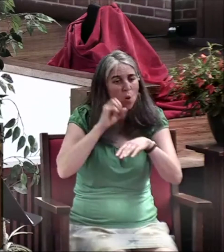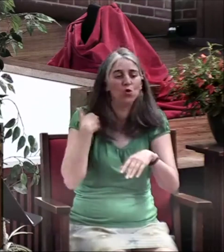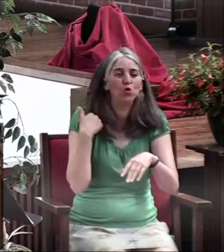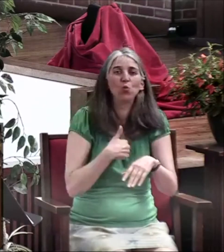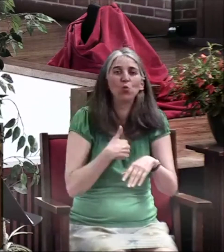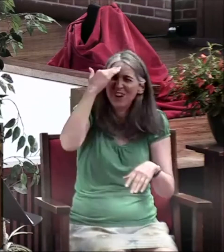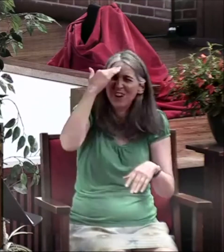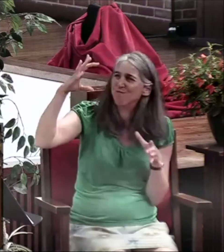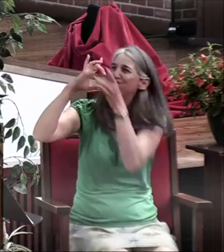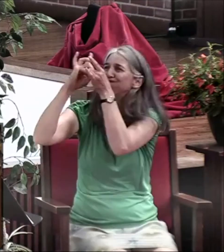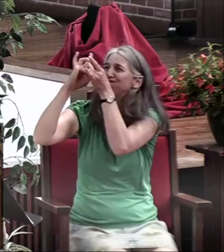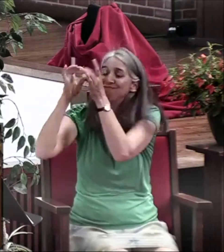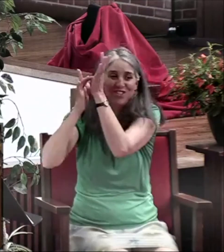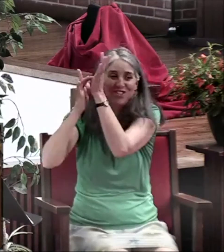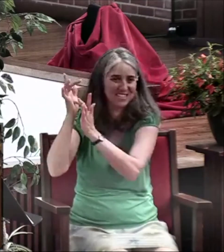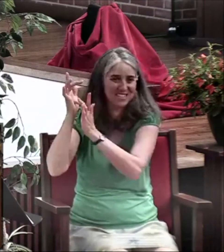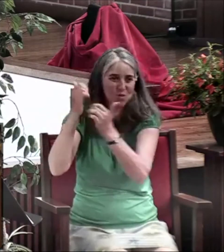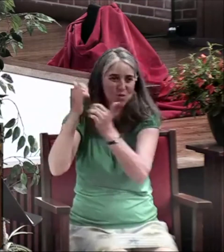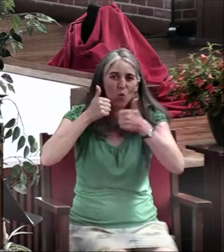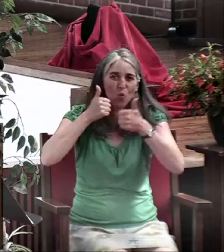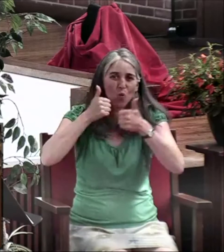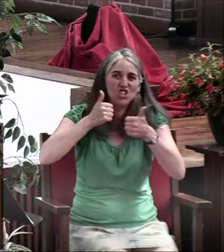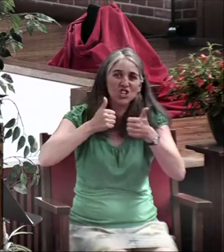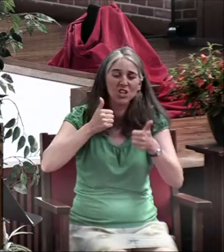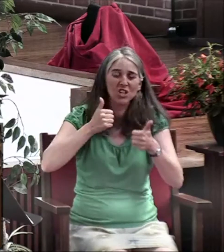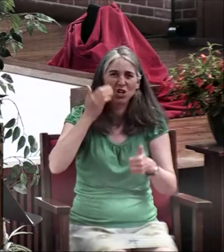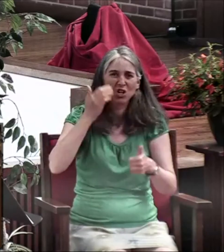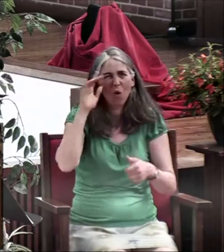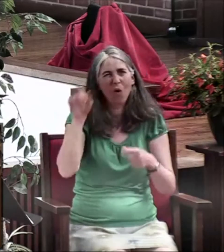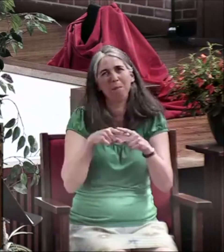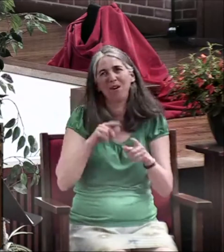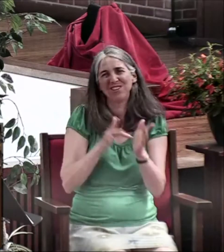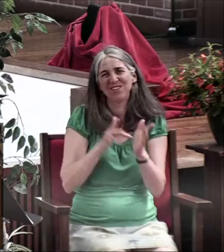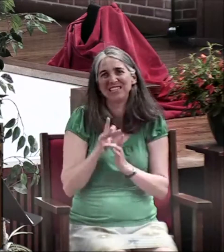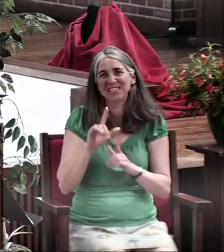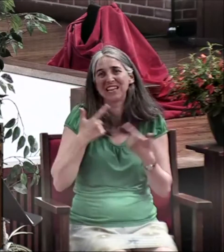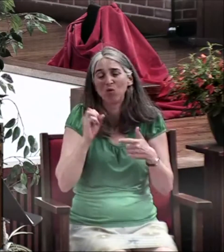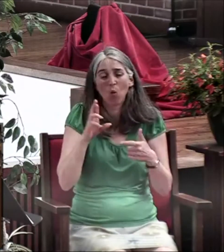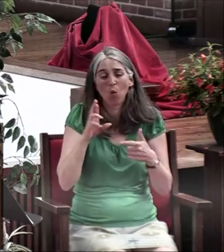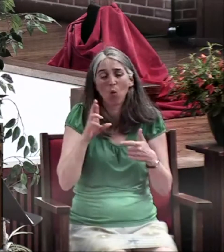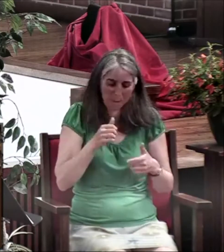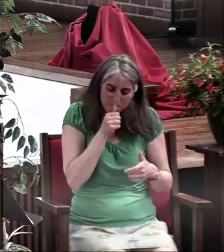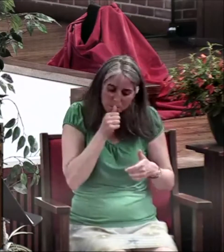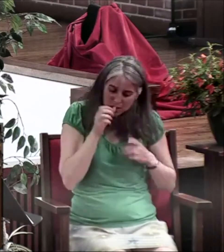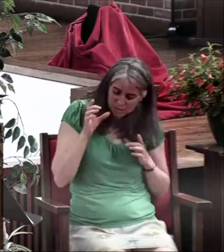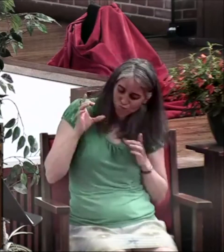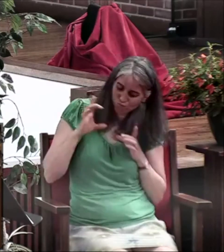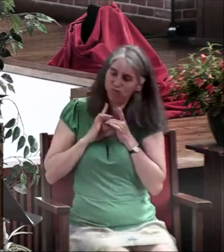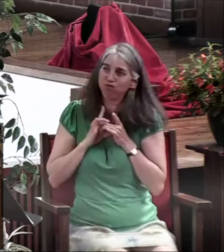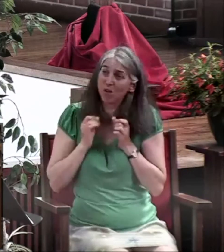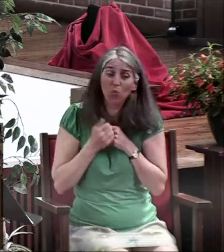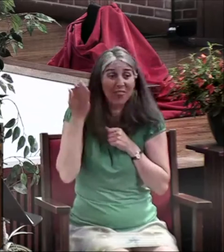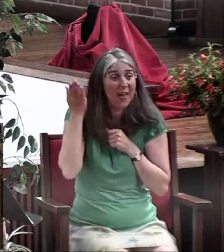Jesus? Do we know the facts about his life? Or am I intimately connected with him?